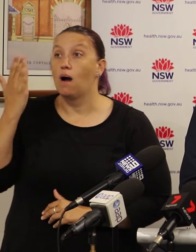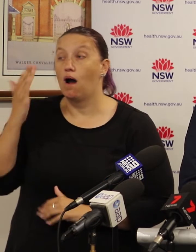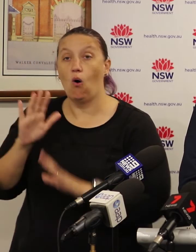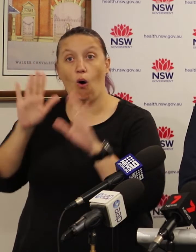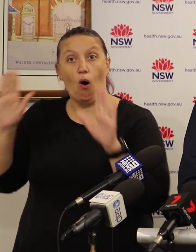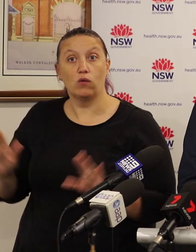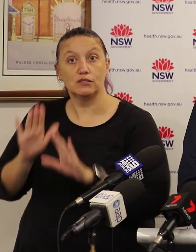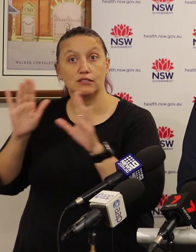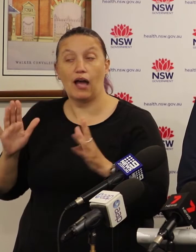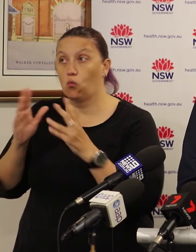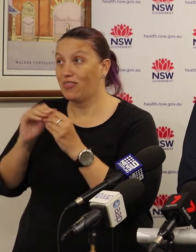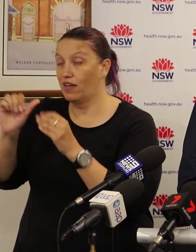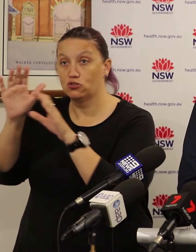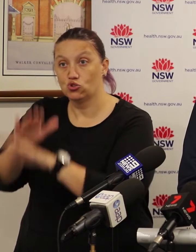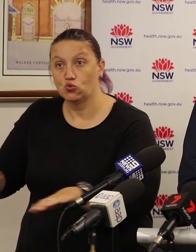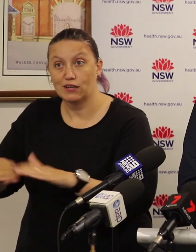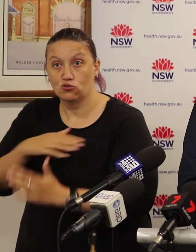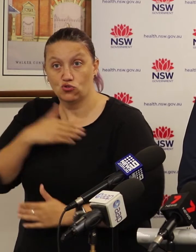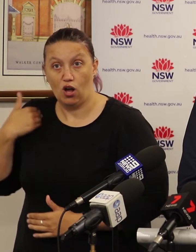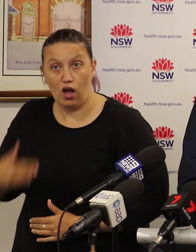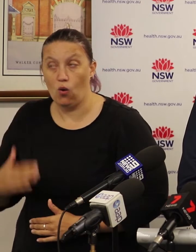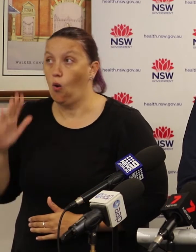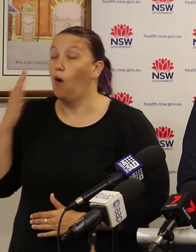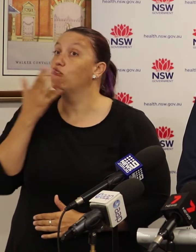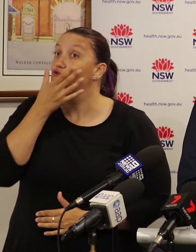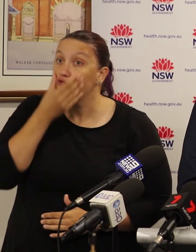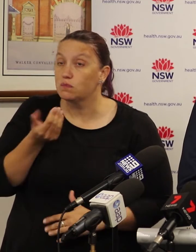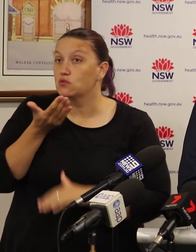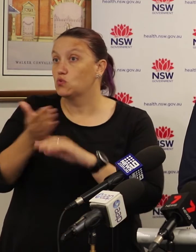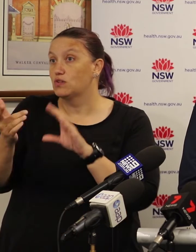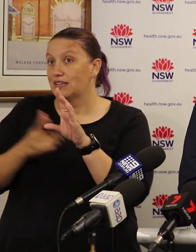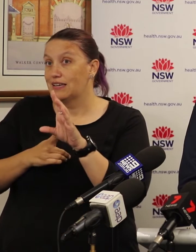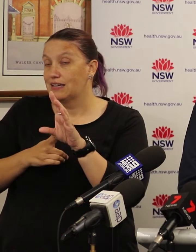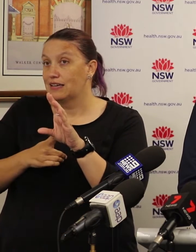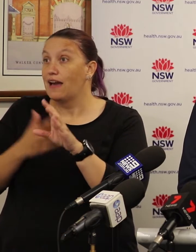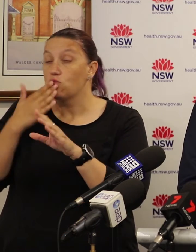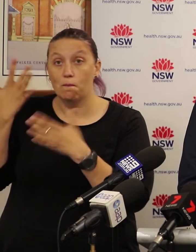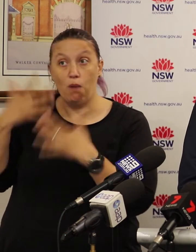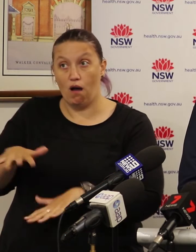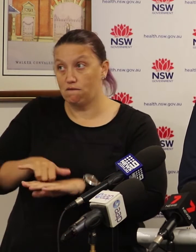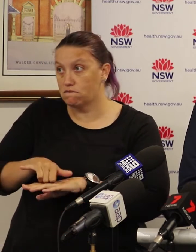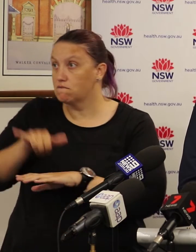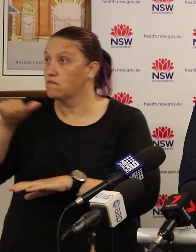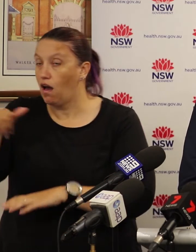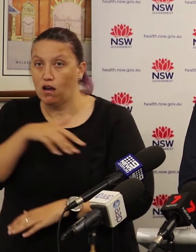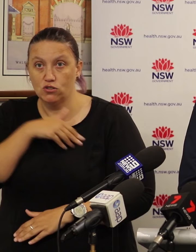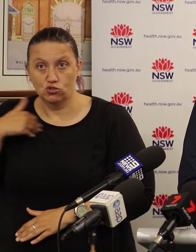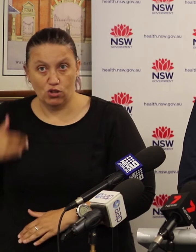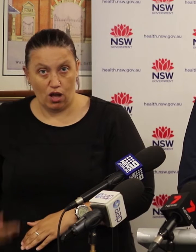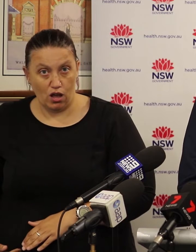holidayed with their children in China over the Christmas and our New Year period, if they